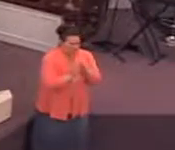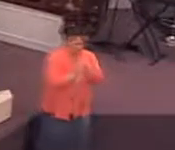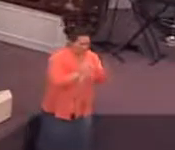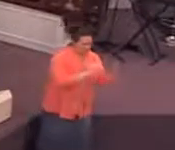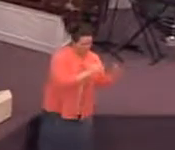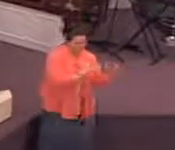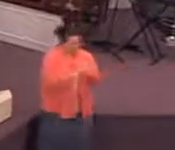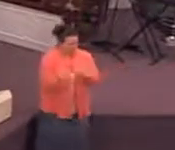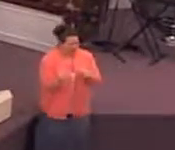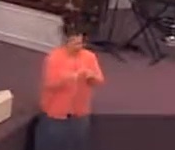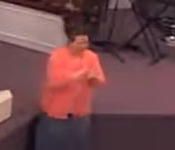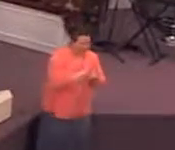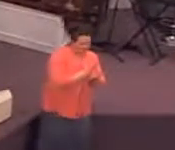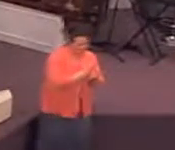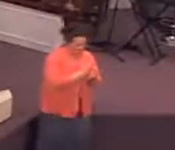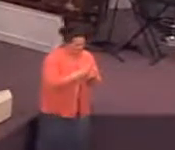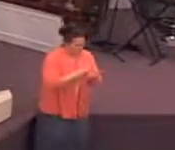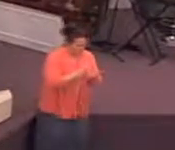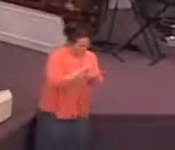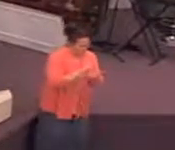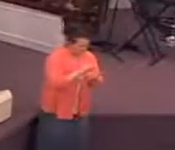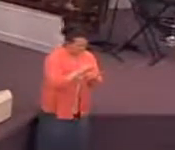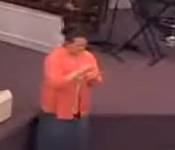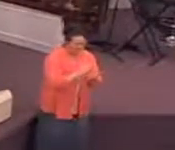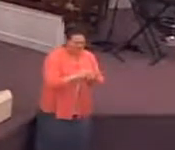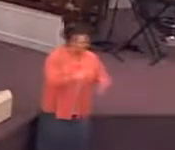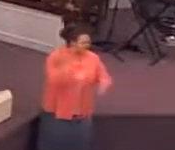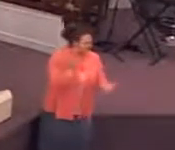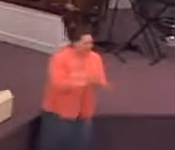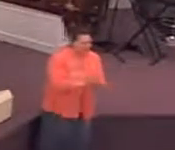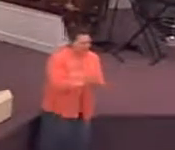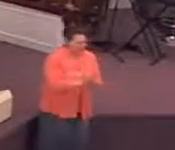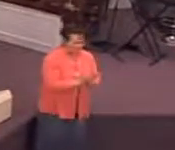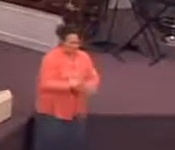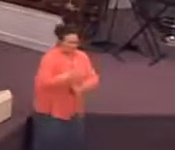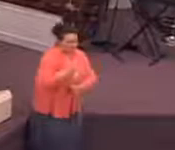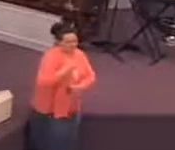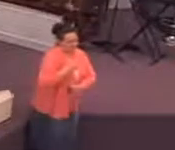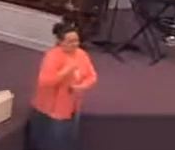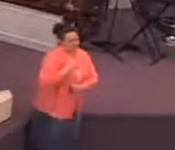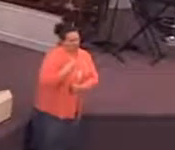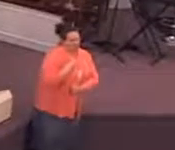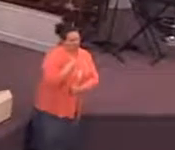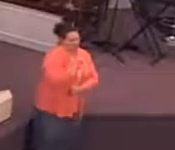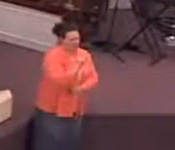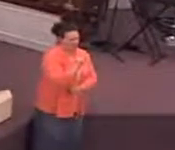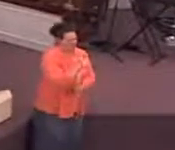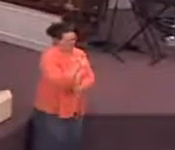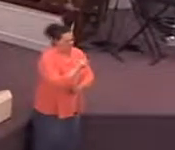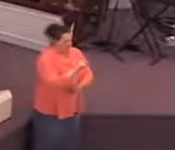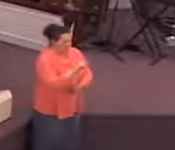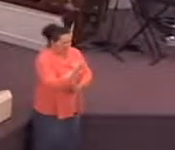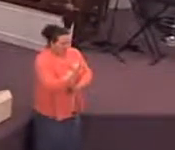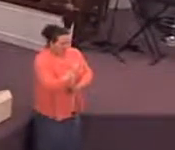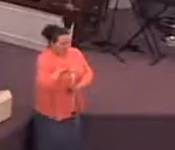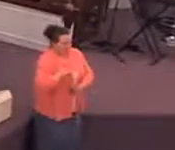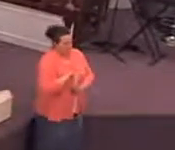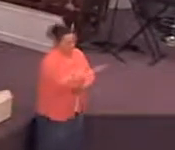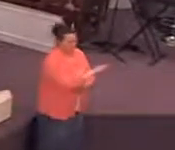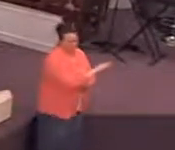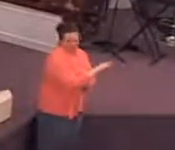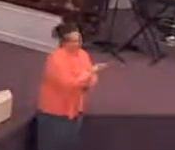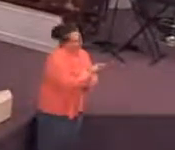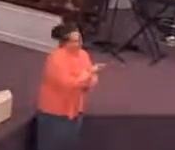cannot be stopped by armies and tanks and planes and all the modern warfare. It's not going to work. It is